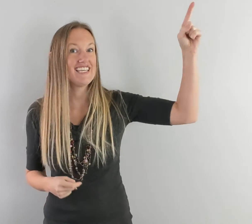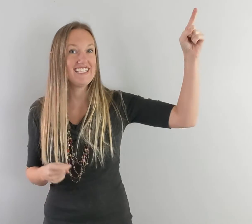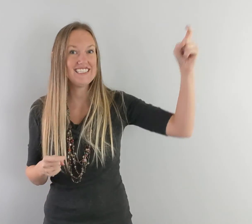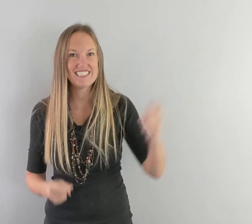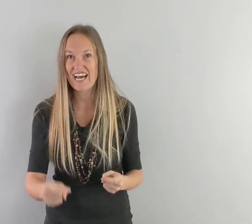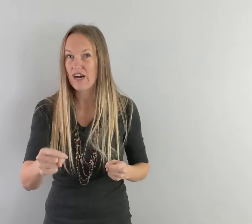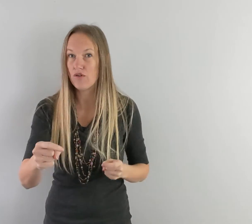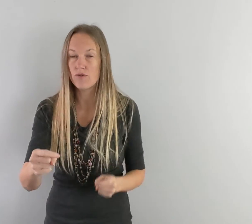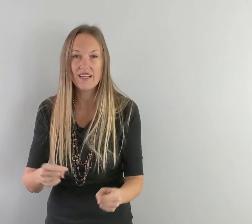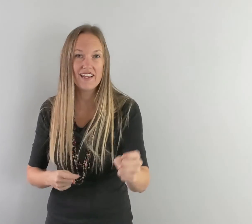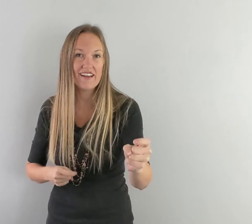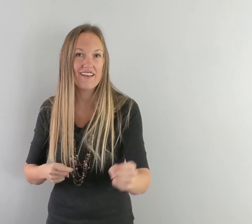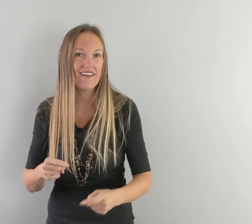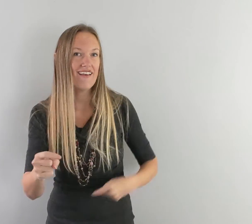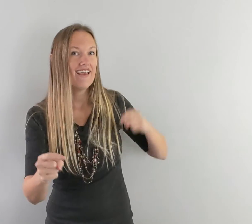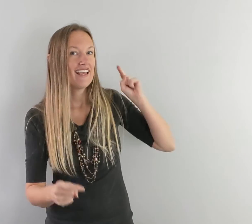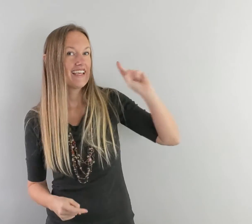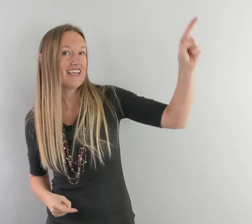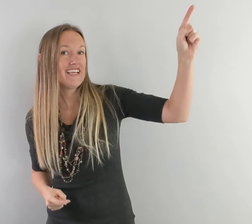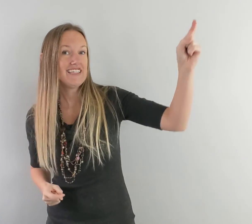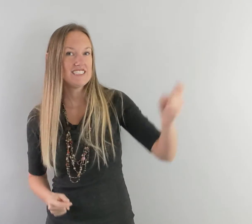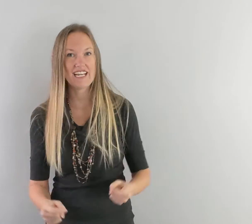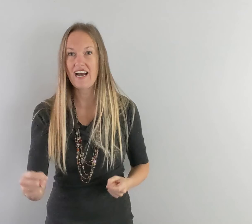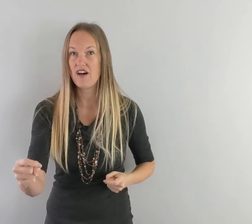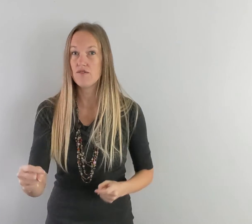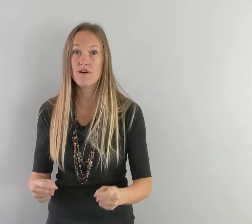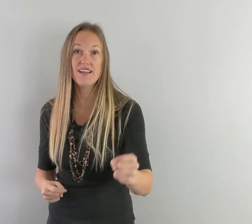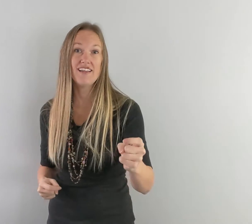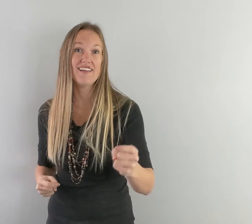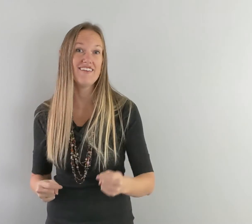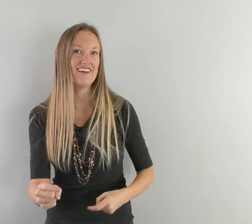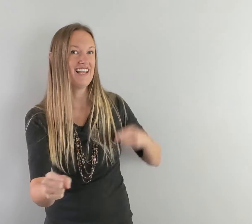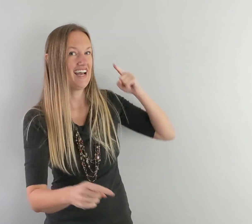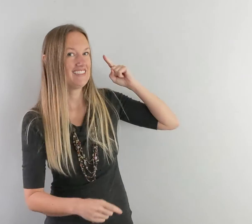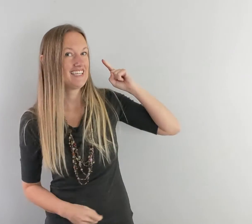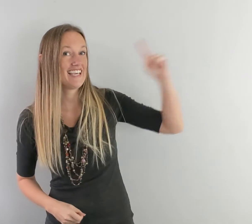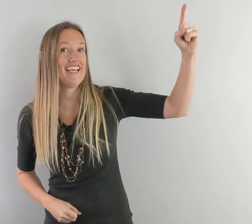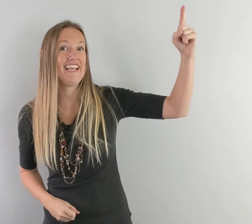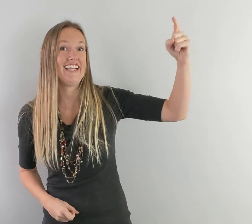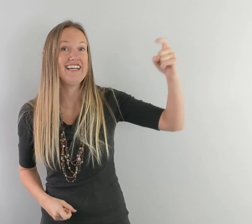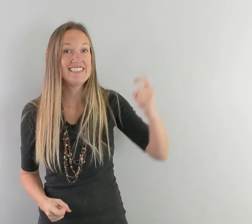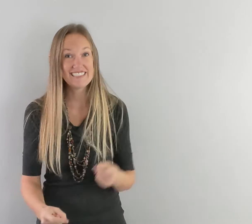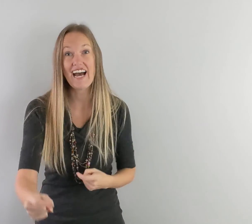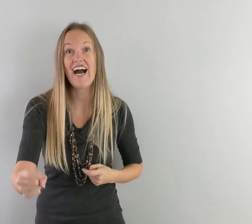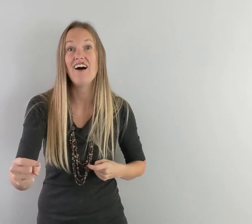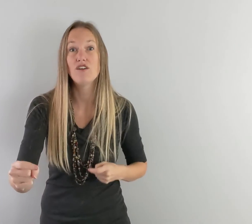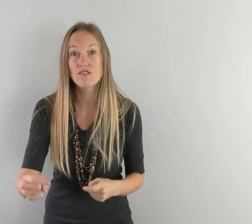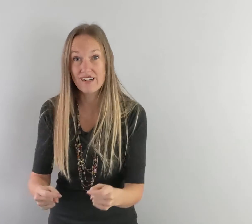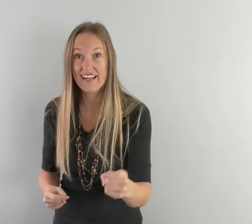He shall reign. He shall reign. One last. He shall